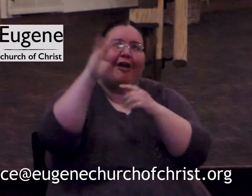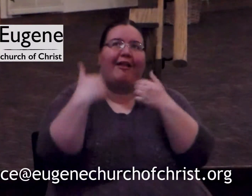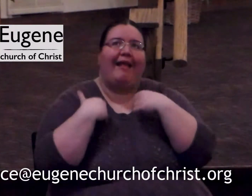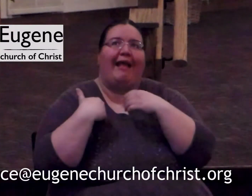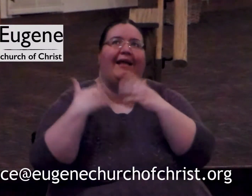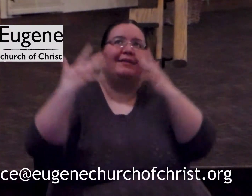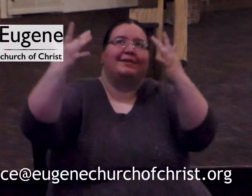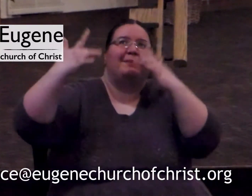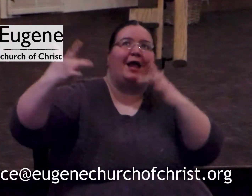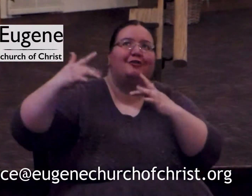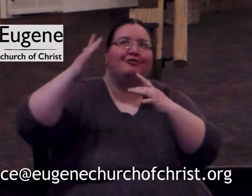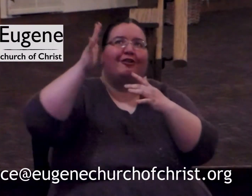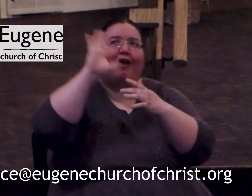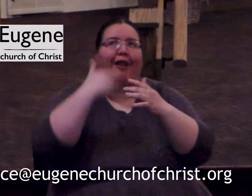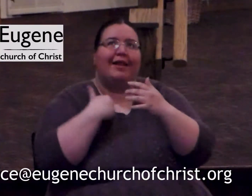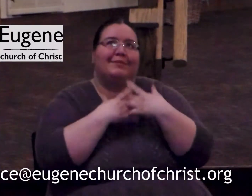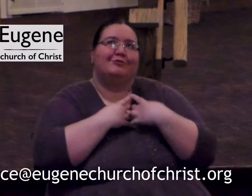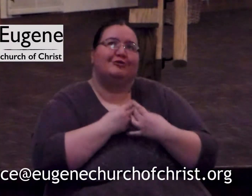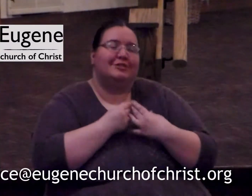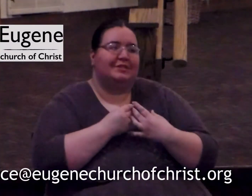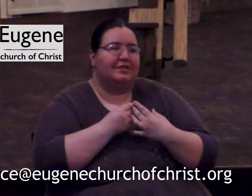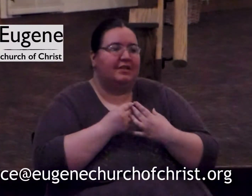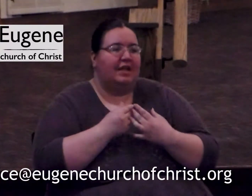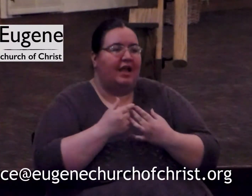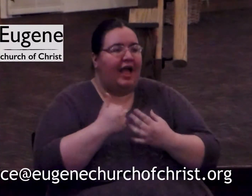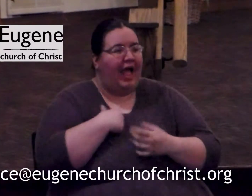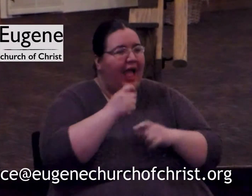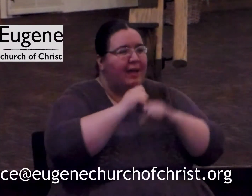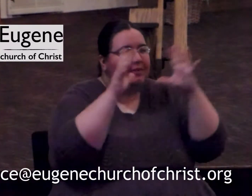Why can't God understand the difficulty of this situation and make it better?